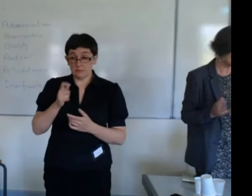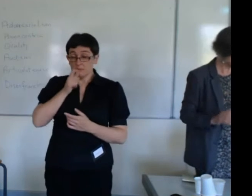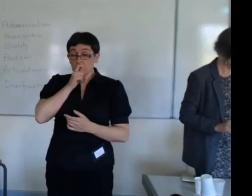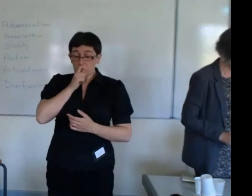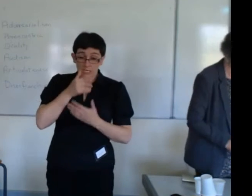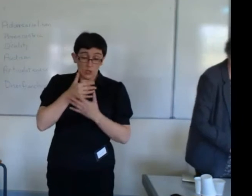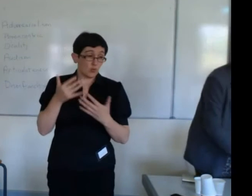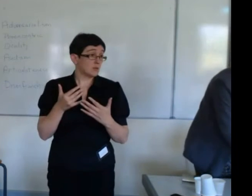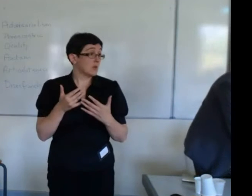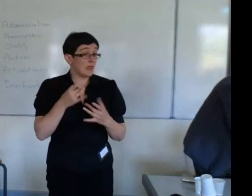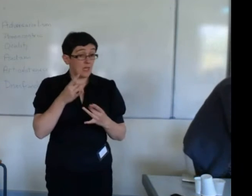all of that makes it really difficult.